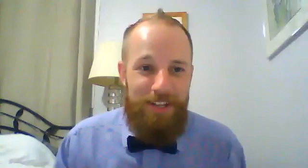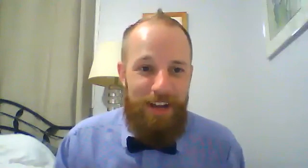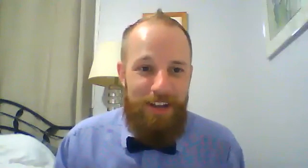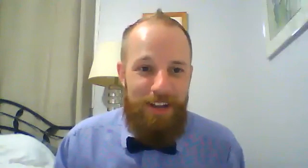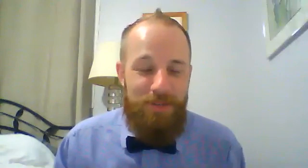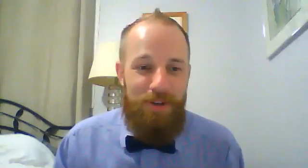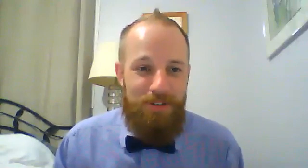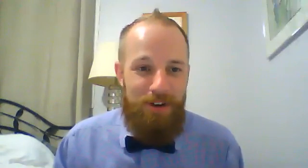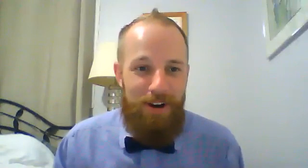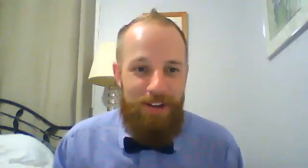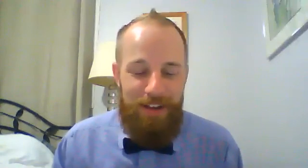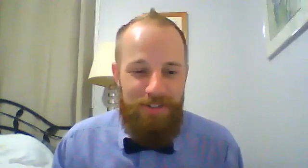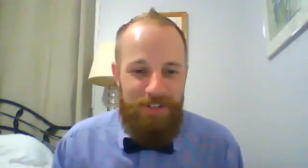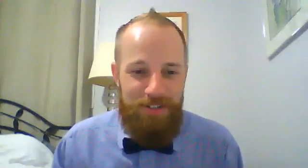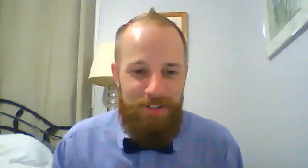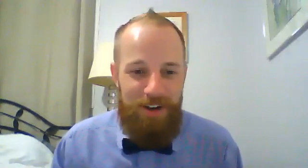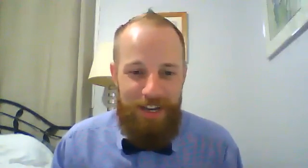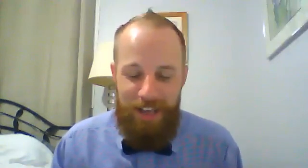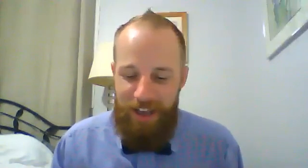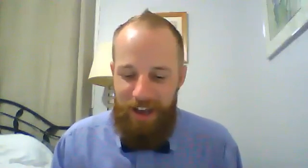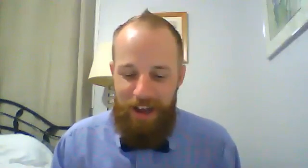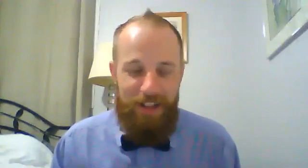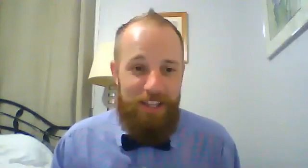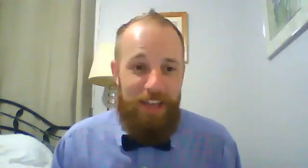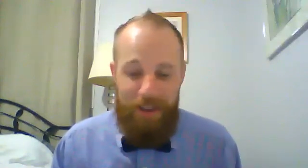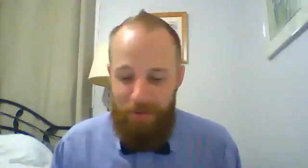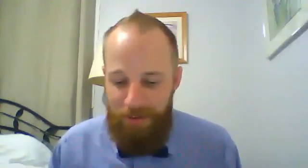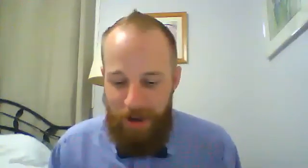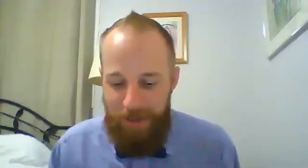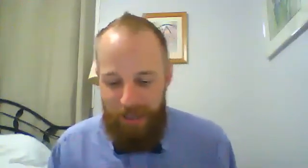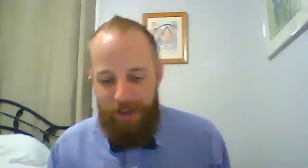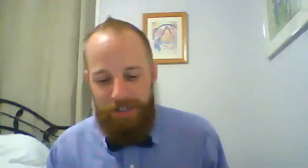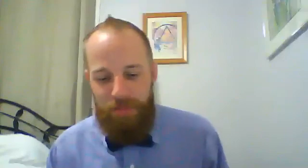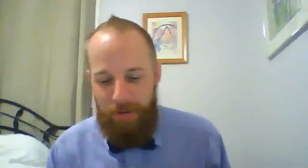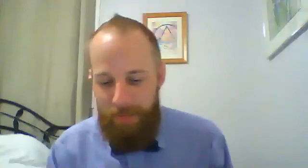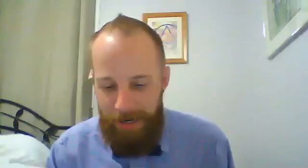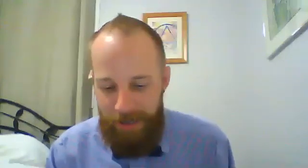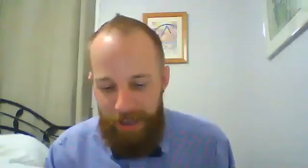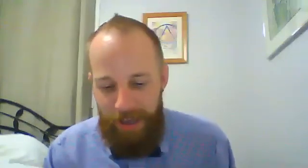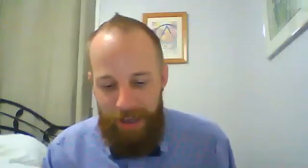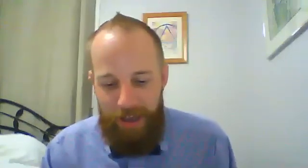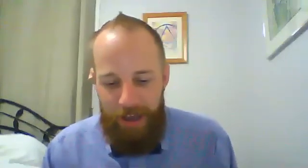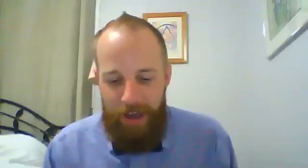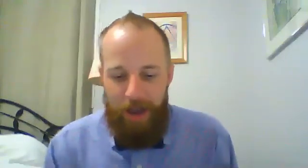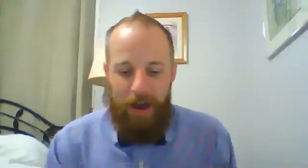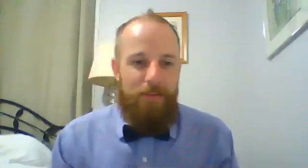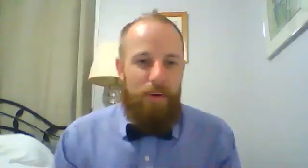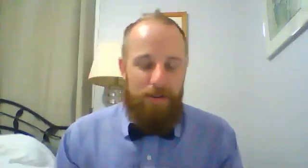tonight, as well as your heart. That was just great. I'd like to thank everyone for coming. And I just want to remind everyone, I'll touch